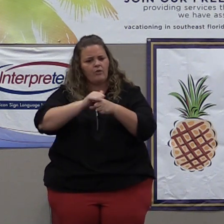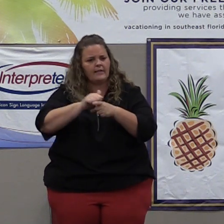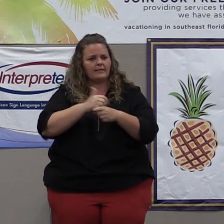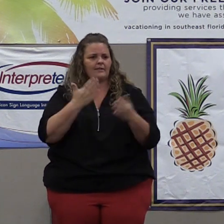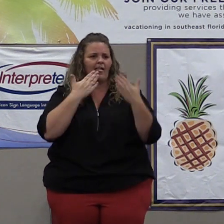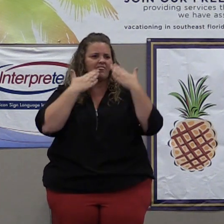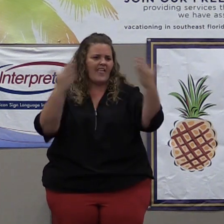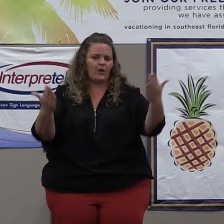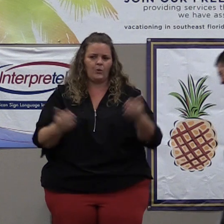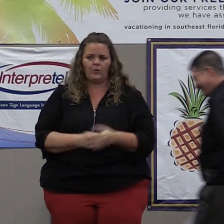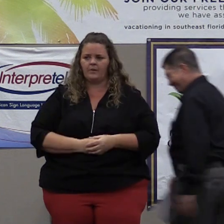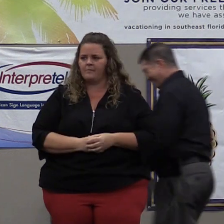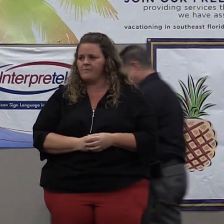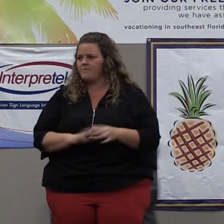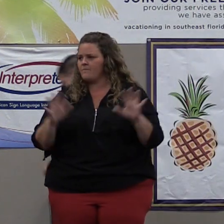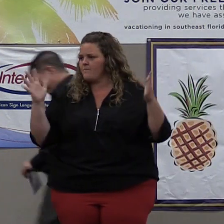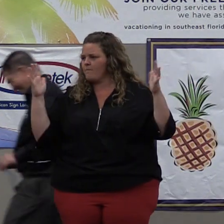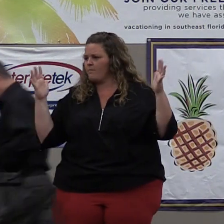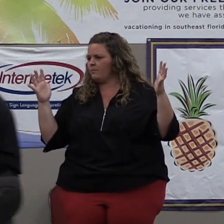Thank you.